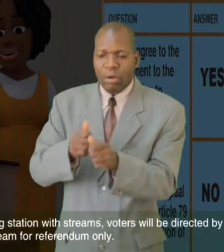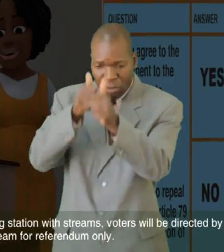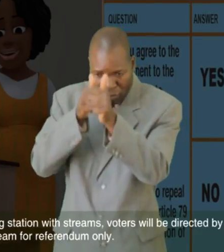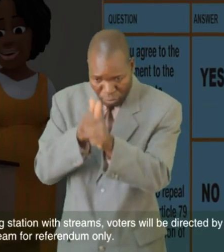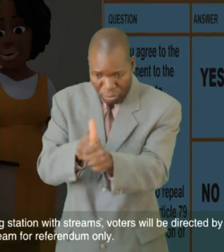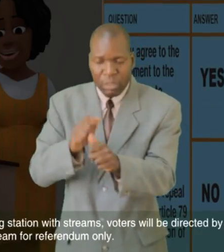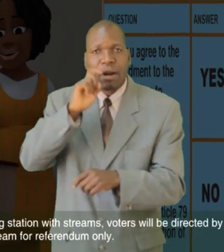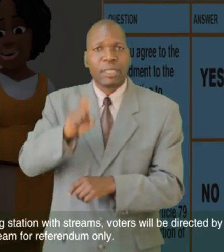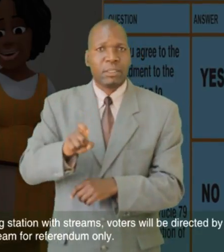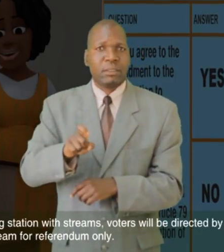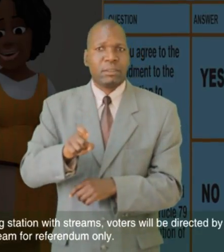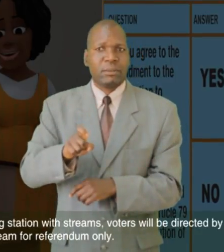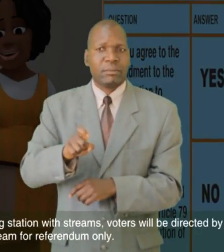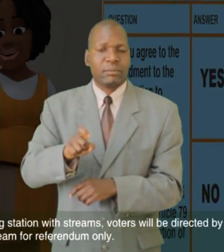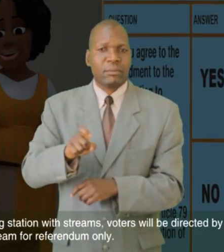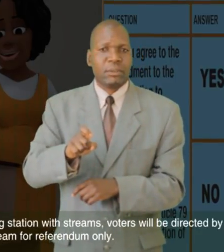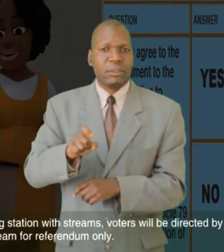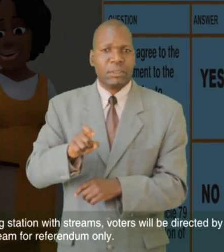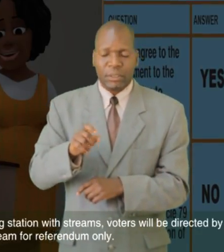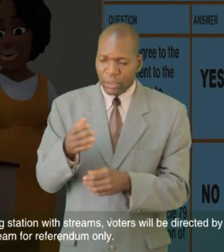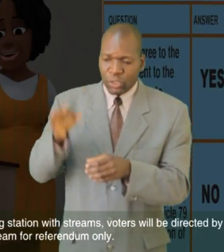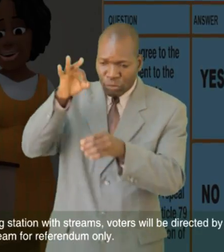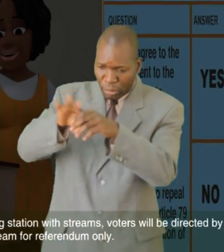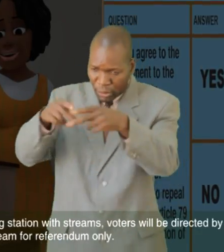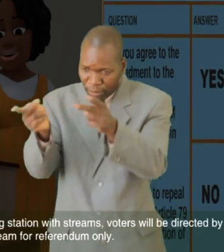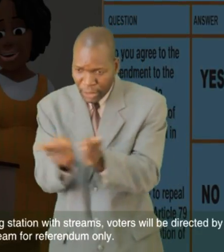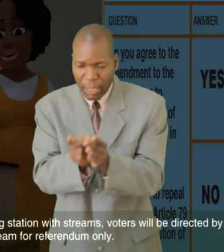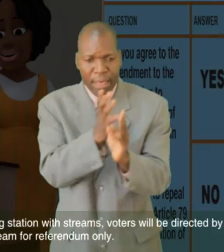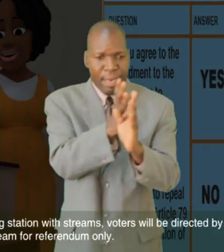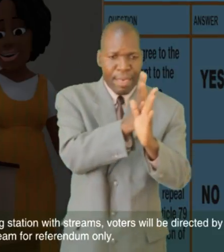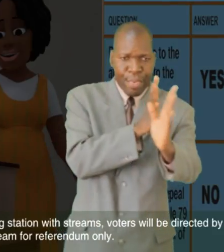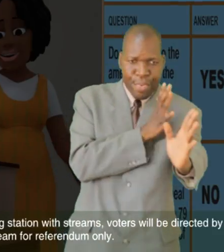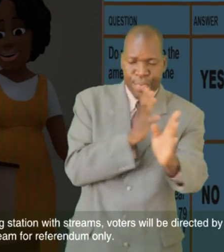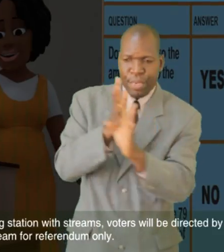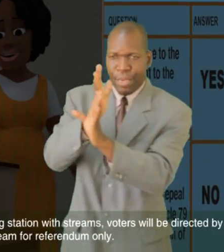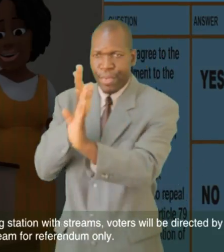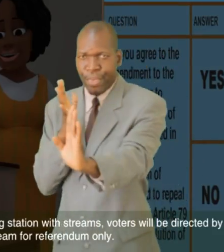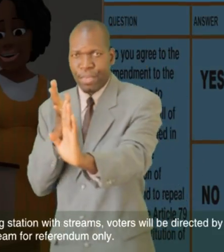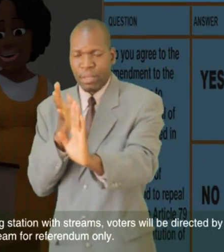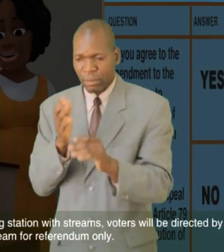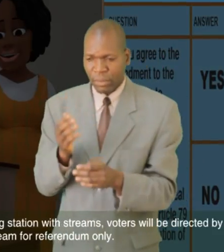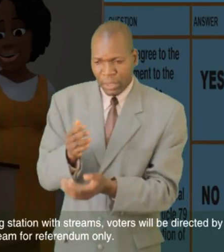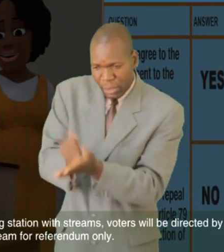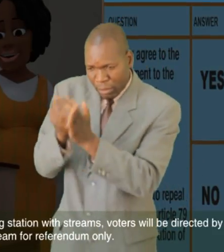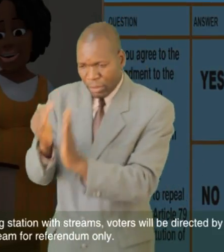At a polling station with streams, voters will be directed by an usher to the stream for referendum